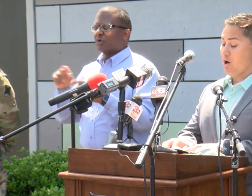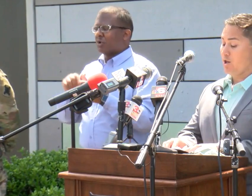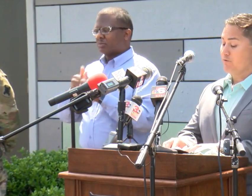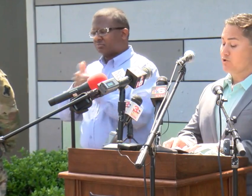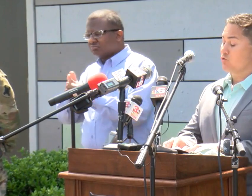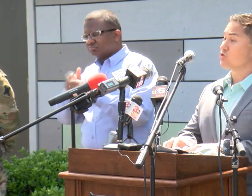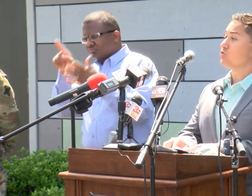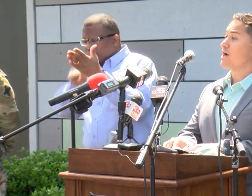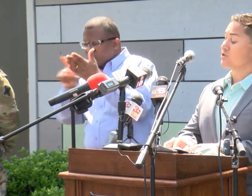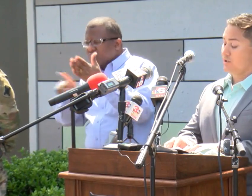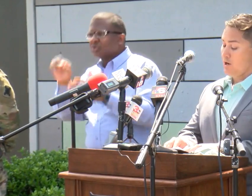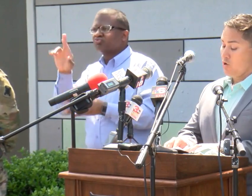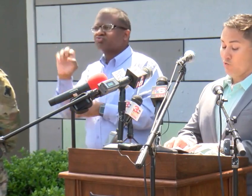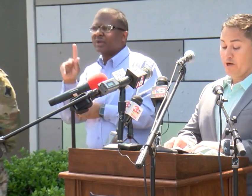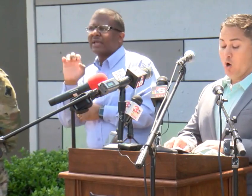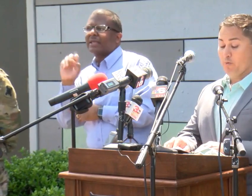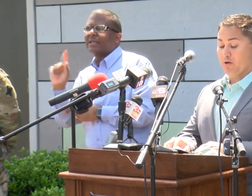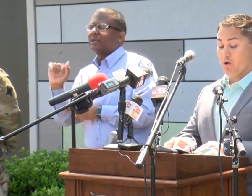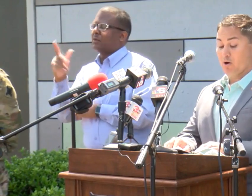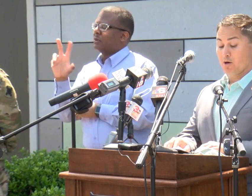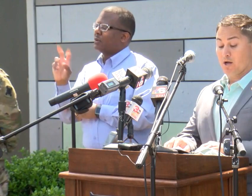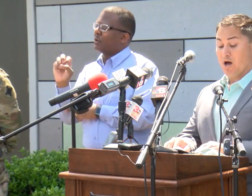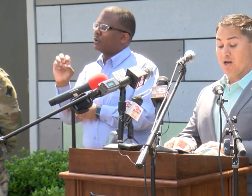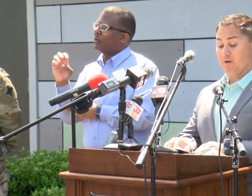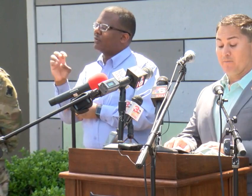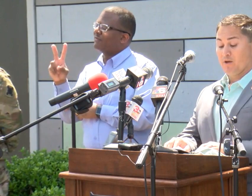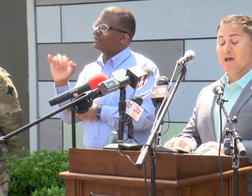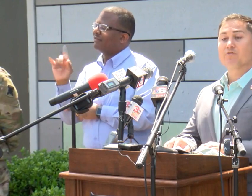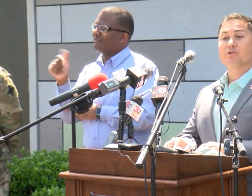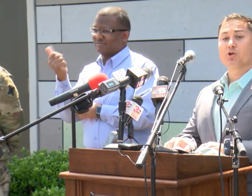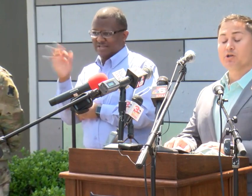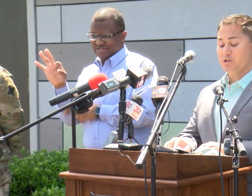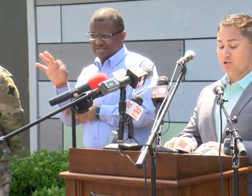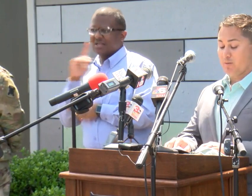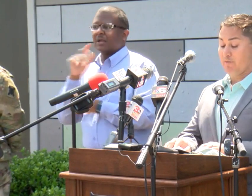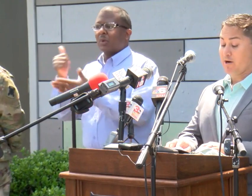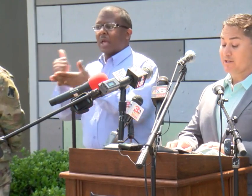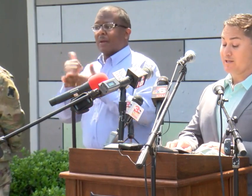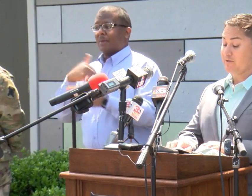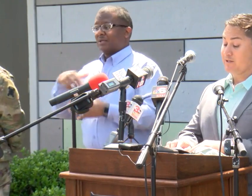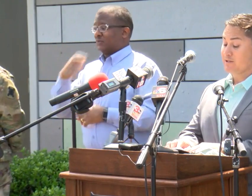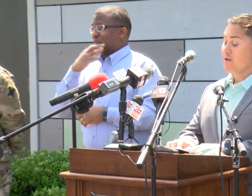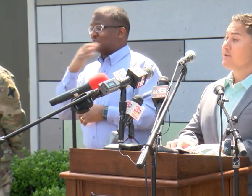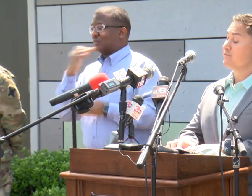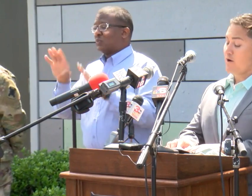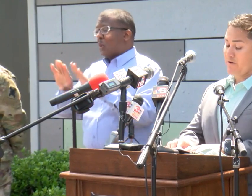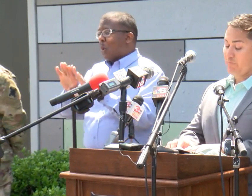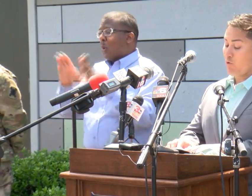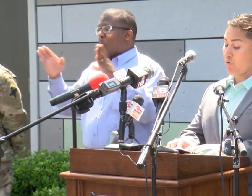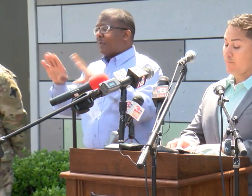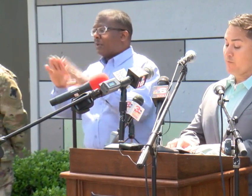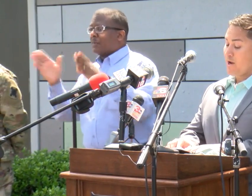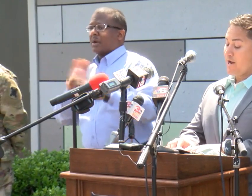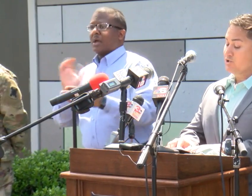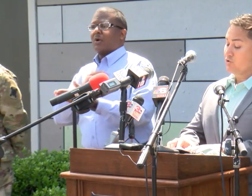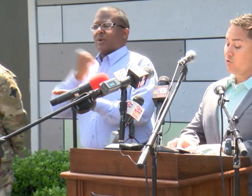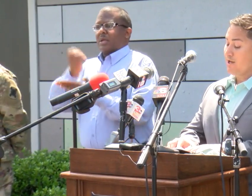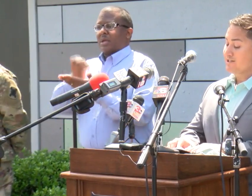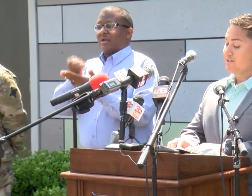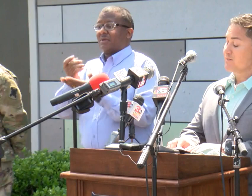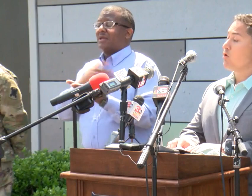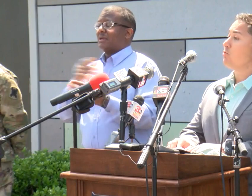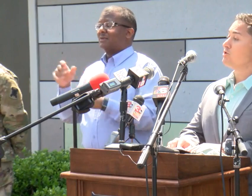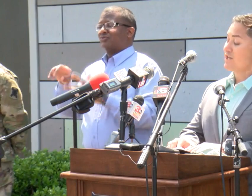and moving all of us towards gradually reopening our economy and returning to some of our activities is very important. And